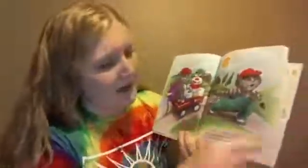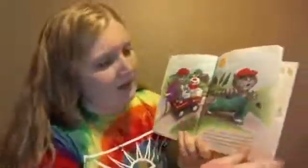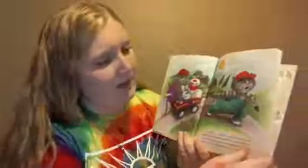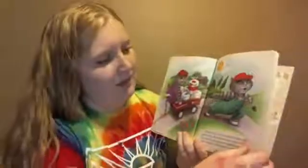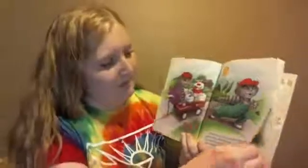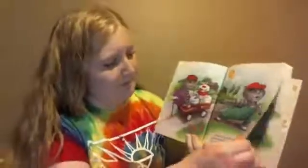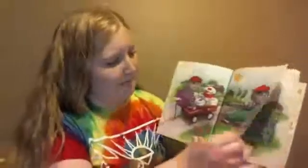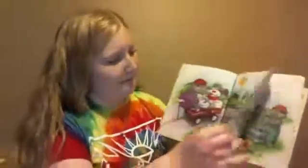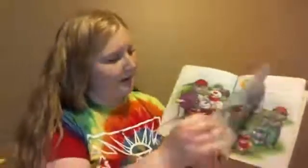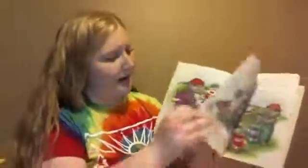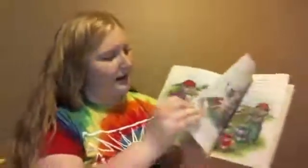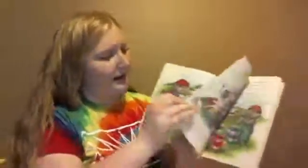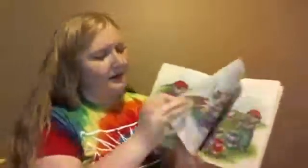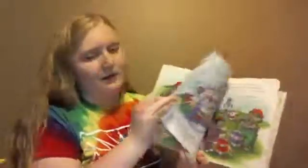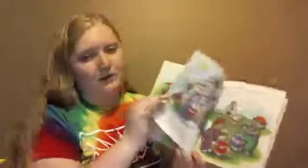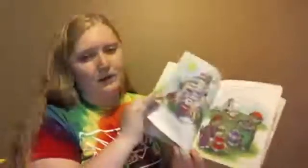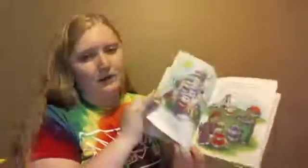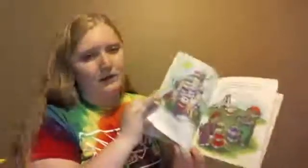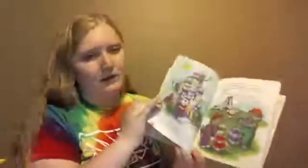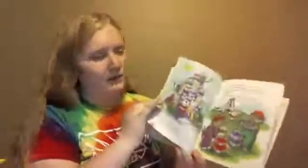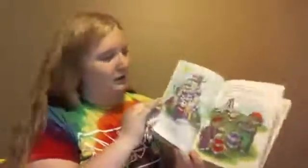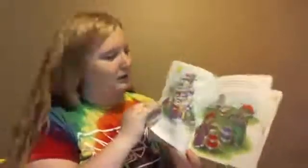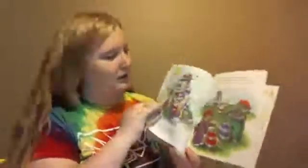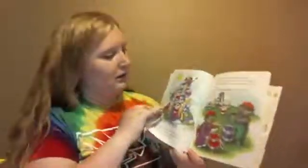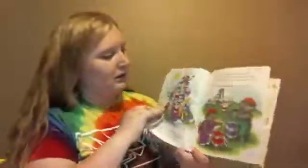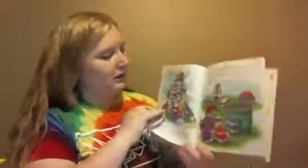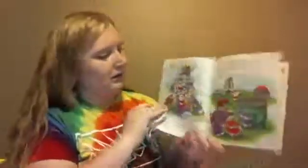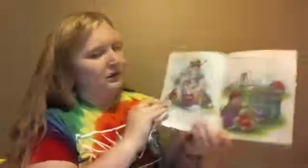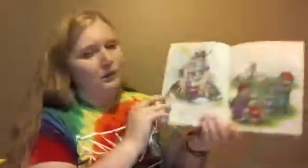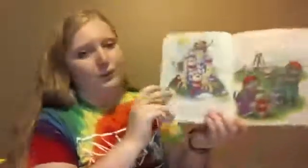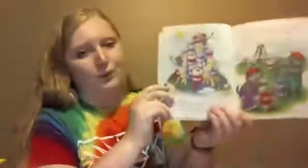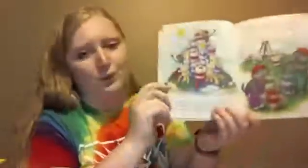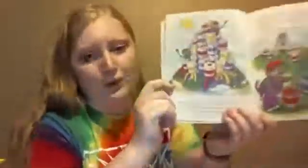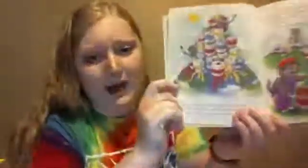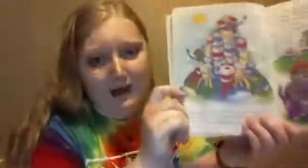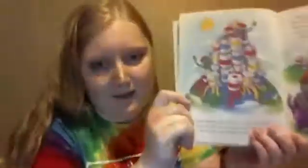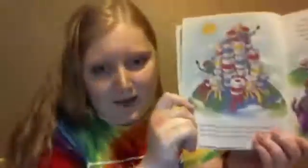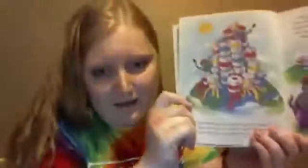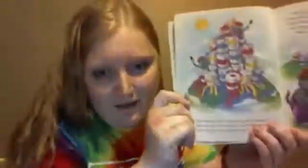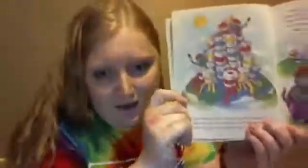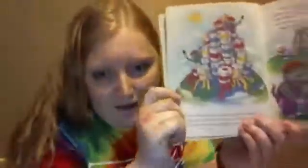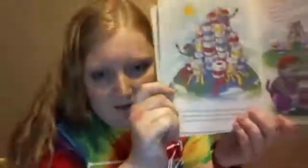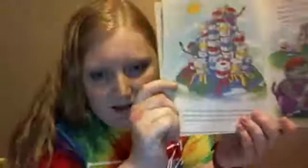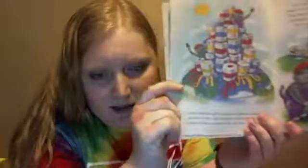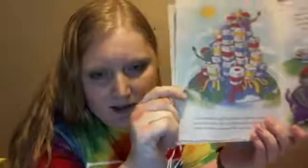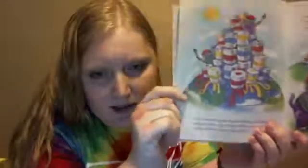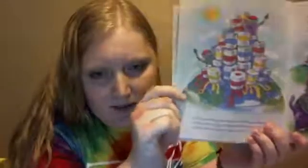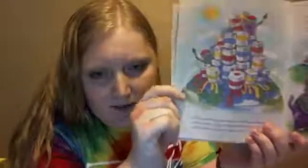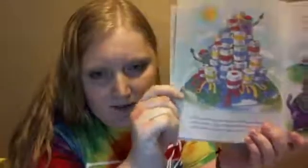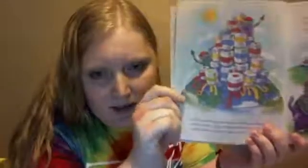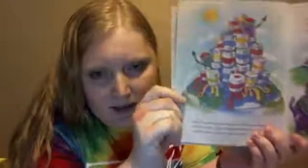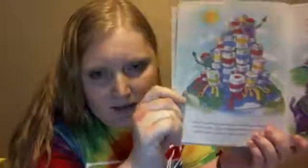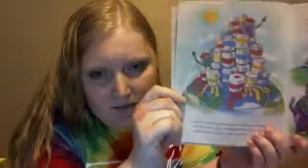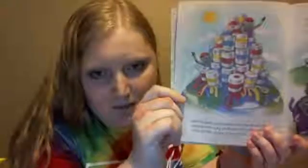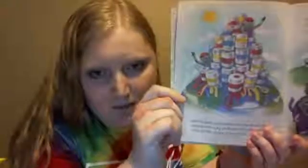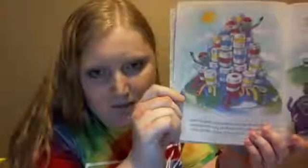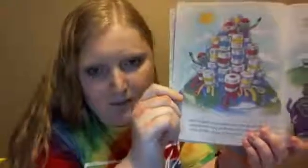path. Okay, next one. Ooh, we got lots of colors. Look at all the colors that they have.